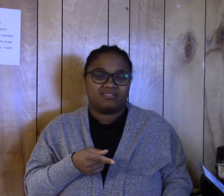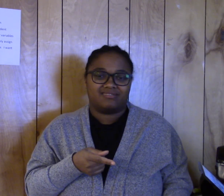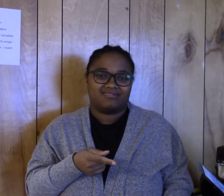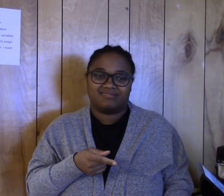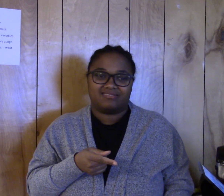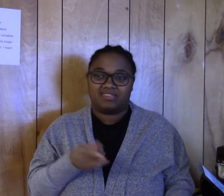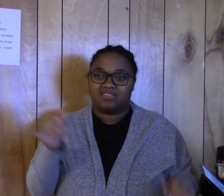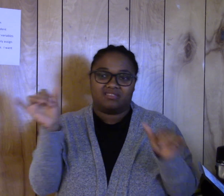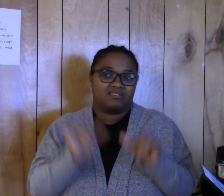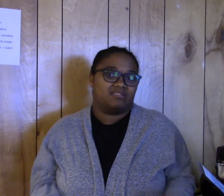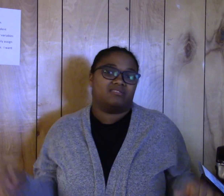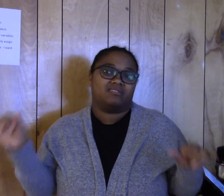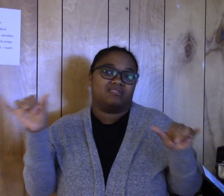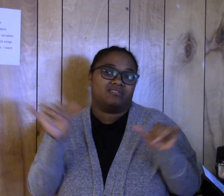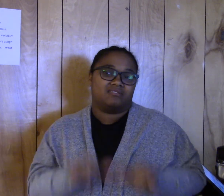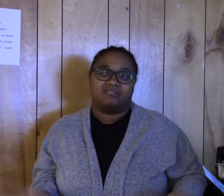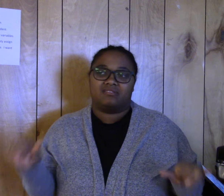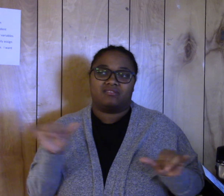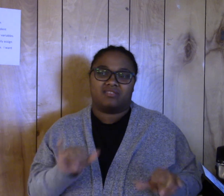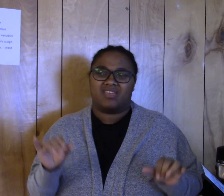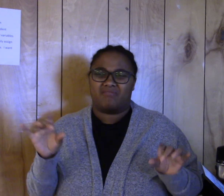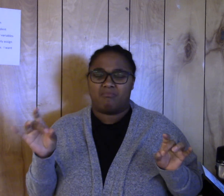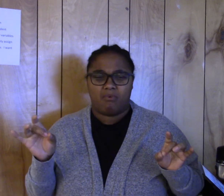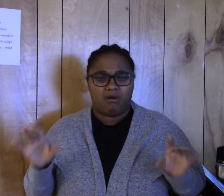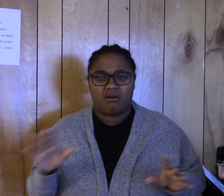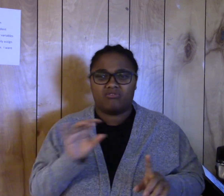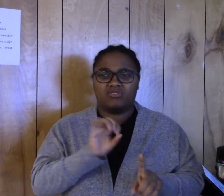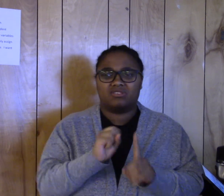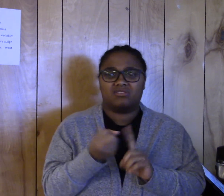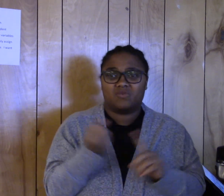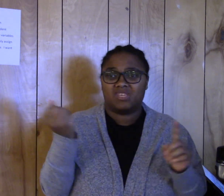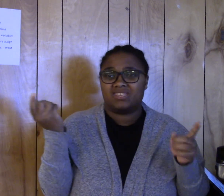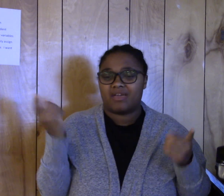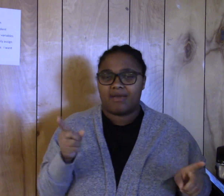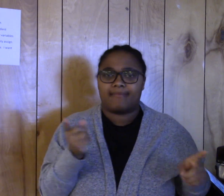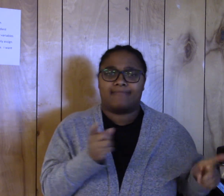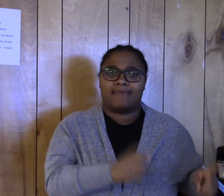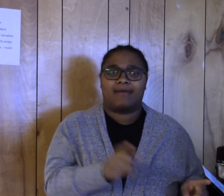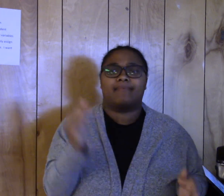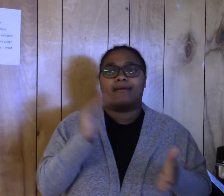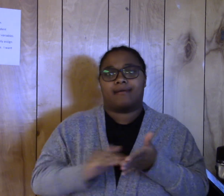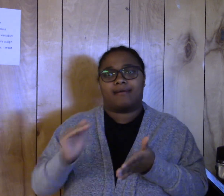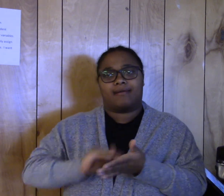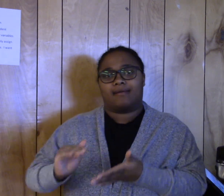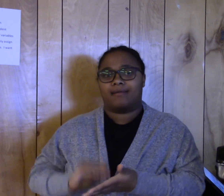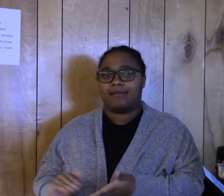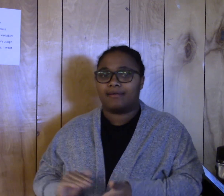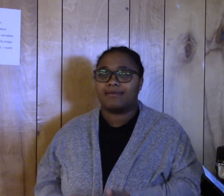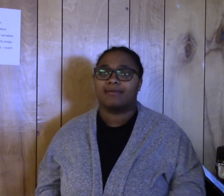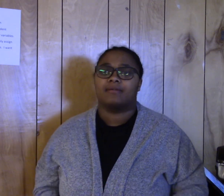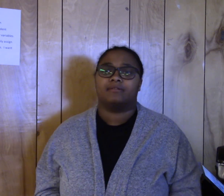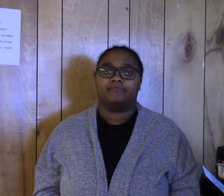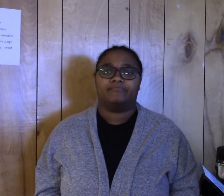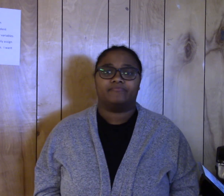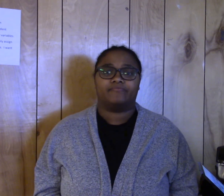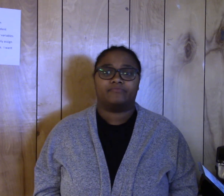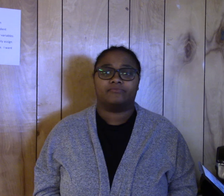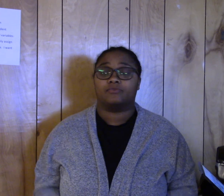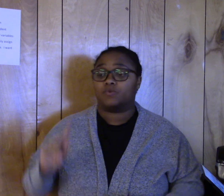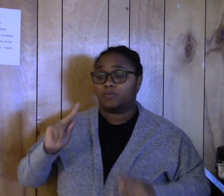that it was before. So when people are telling you to do this becomes, to make up, it can become a